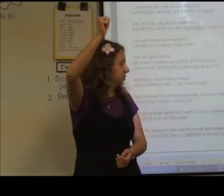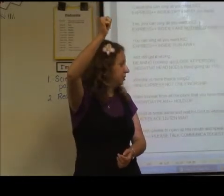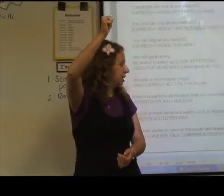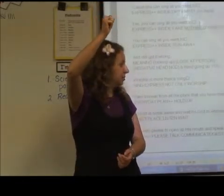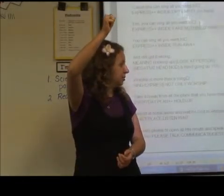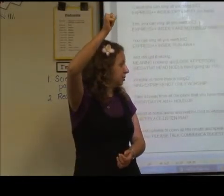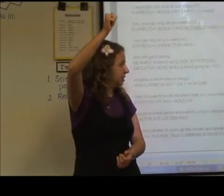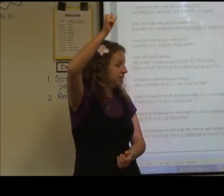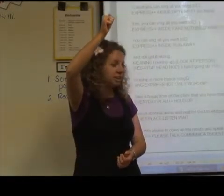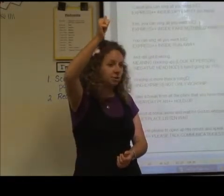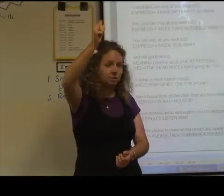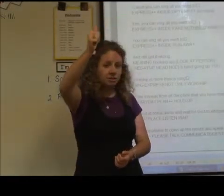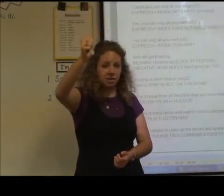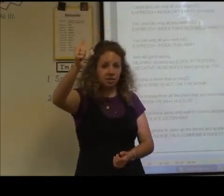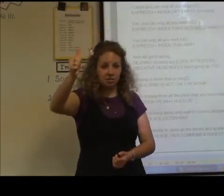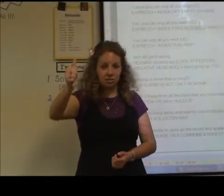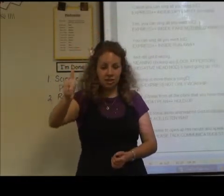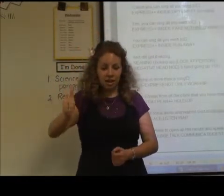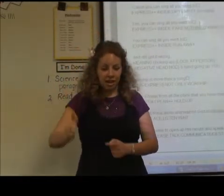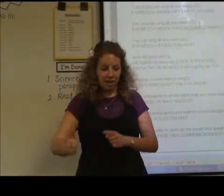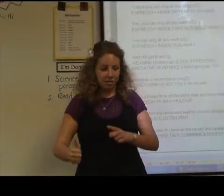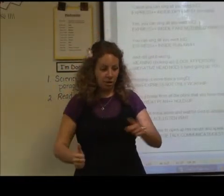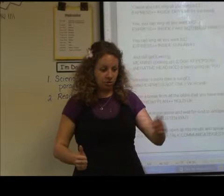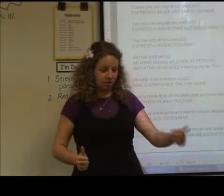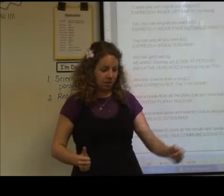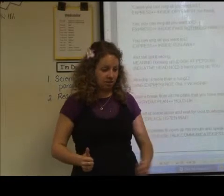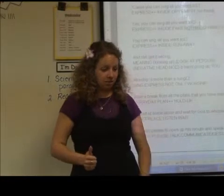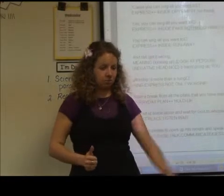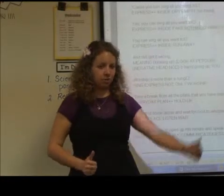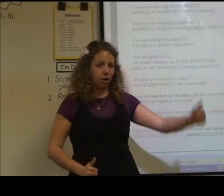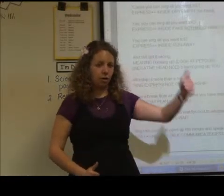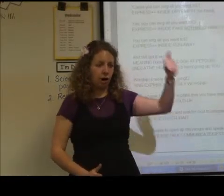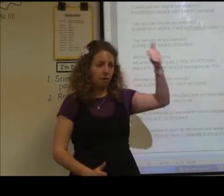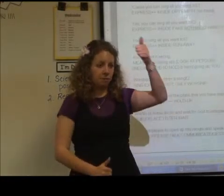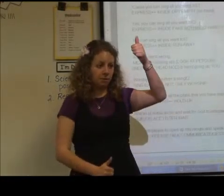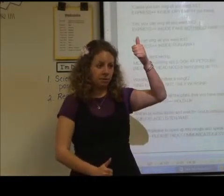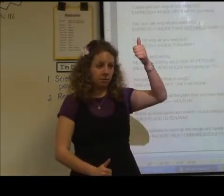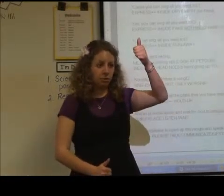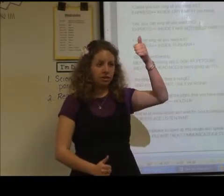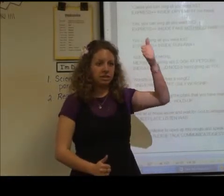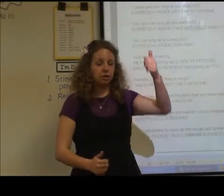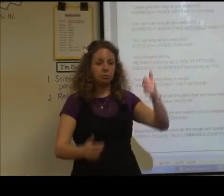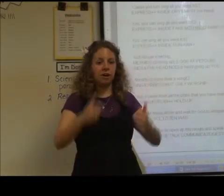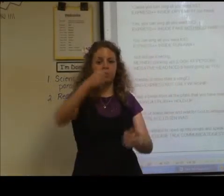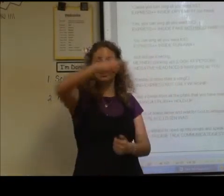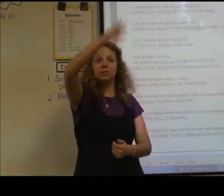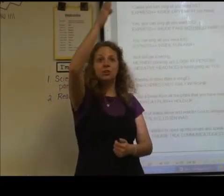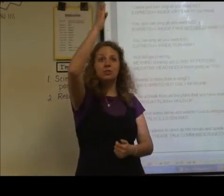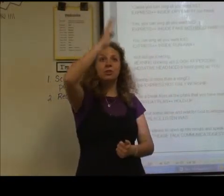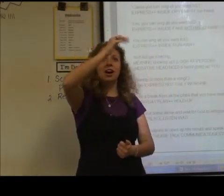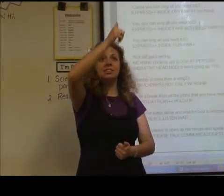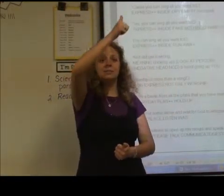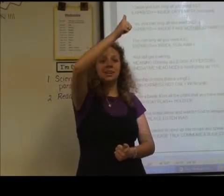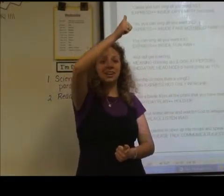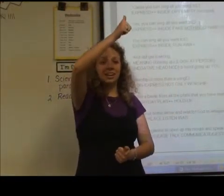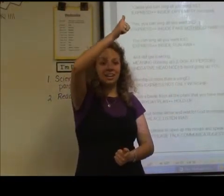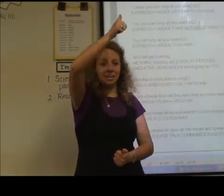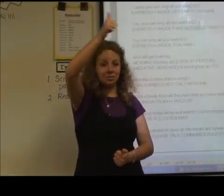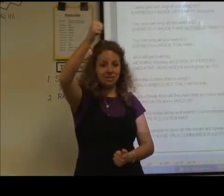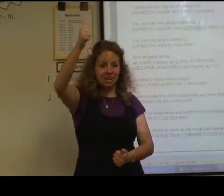your thumb you're showing that He goes down, and those things go up. So it's like your priorities. So God's up here, and He goes